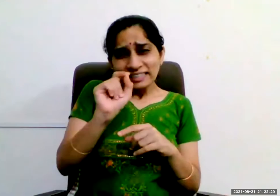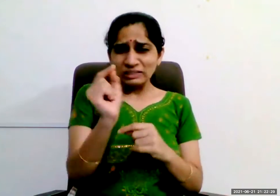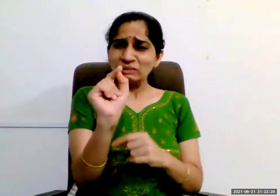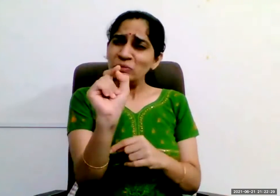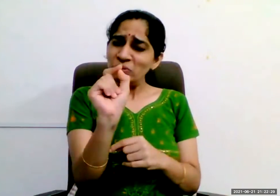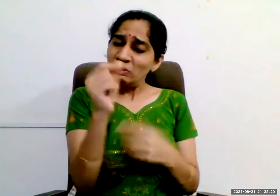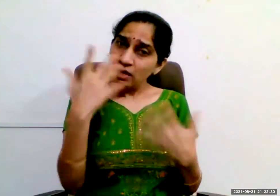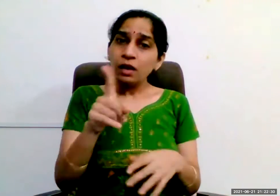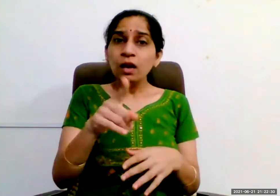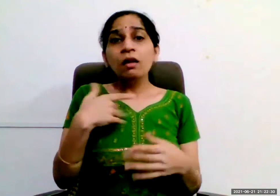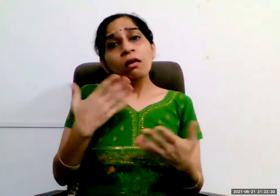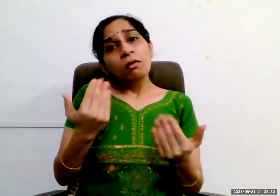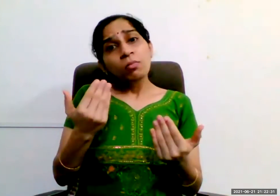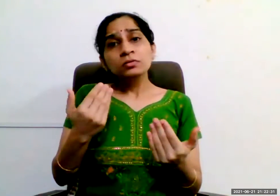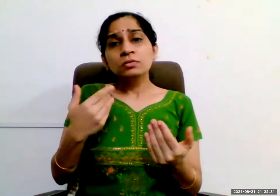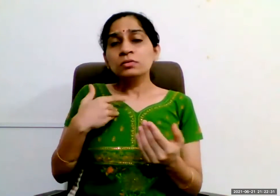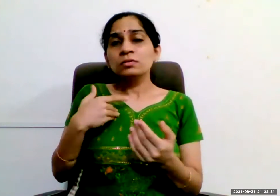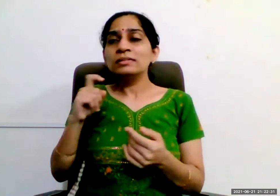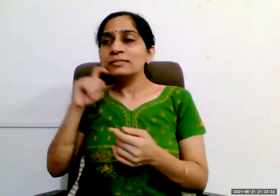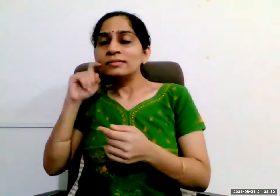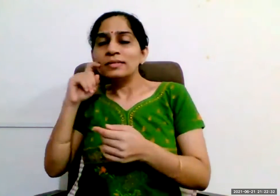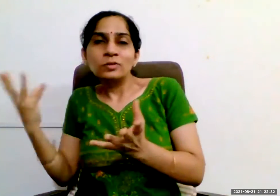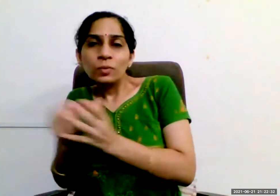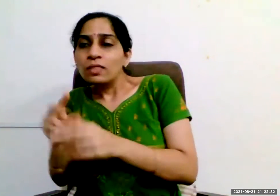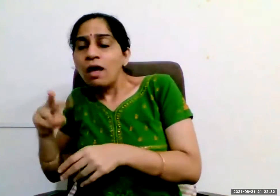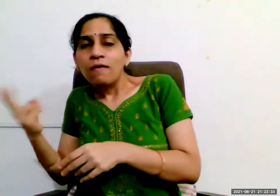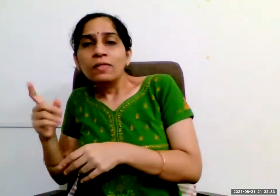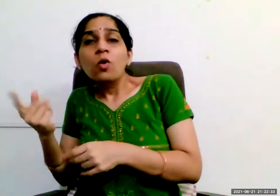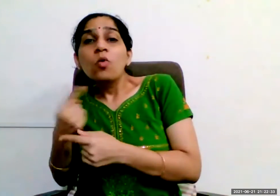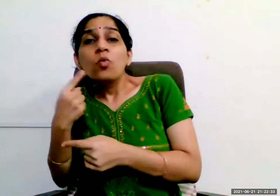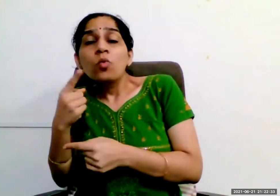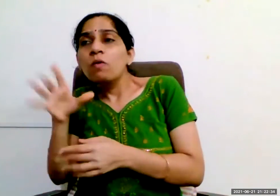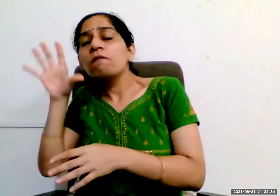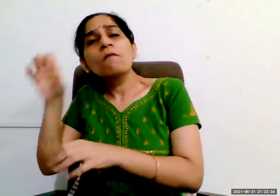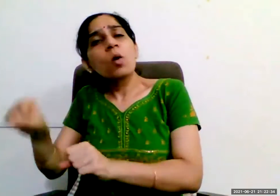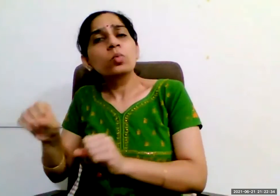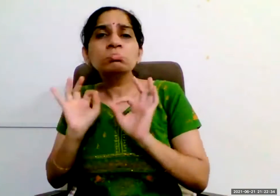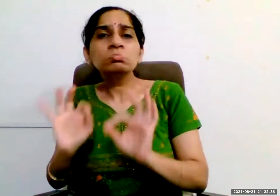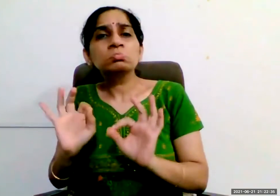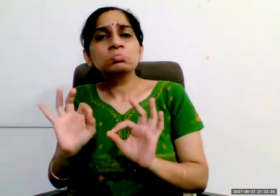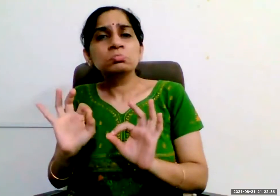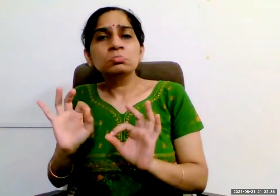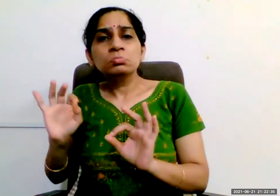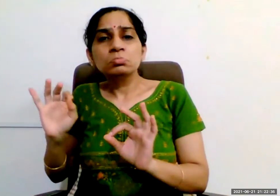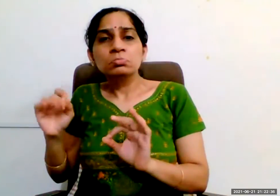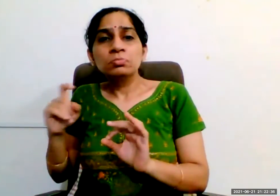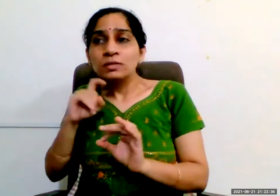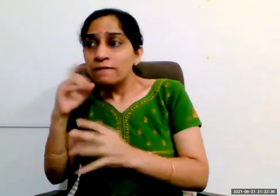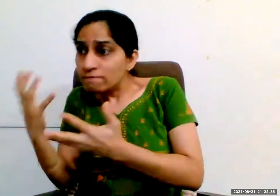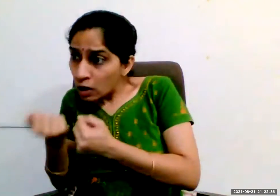want to have sexual this thing, then also they know how to find a partner. I don't know